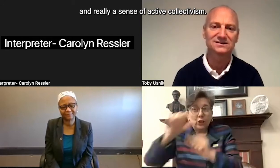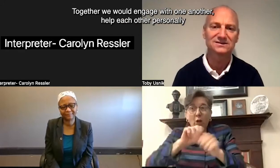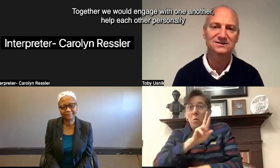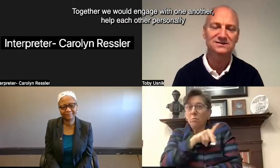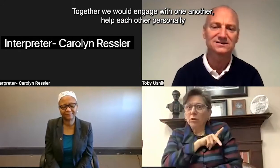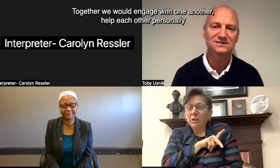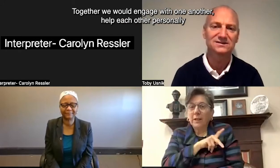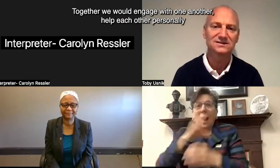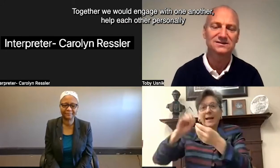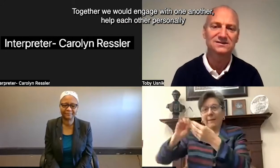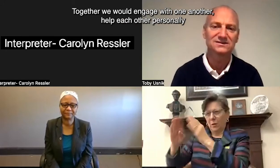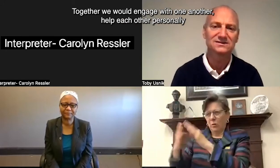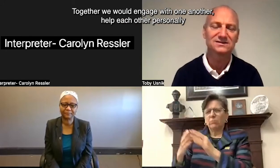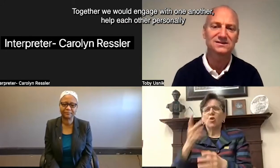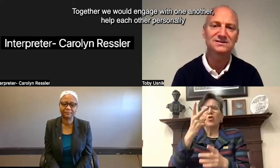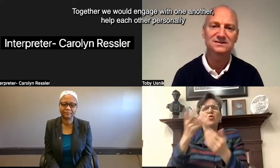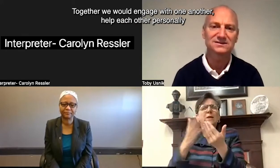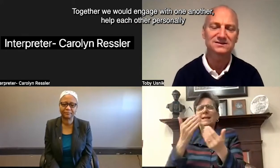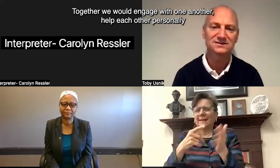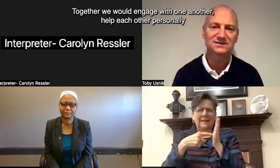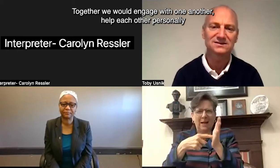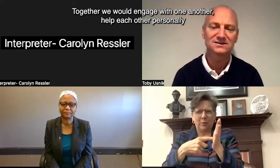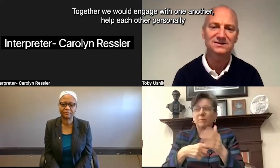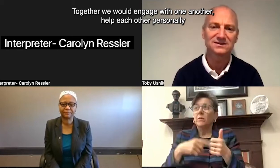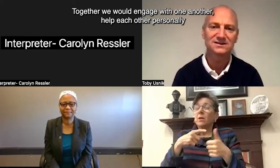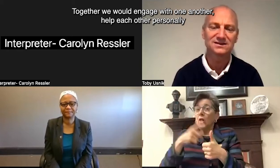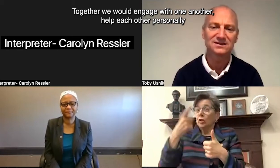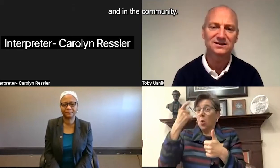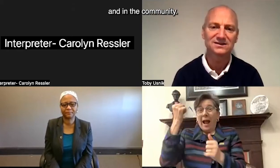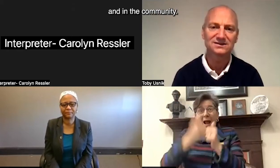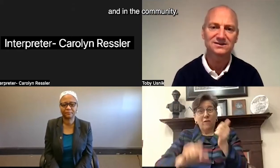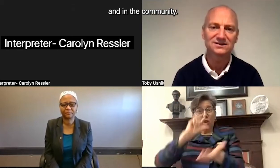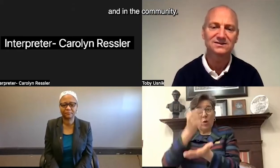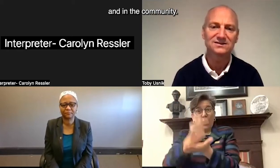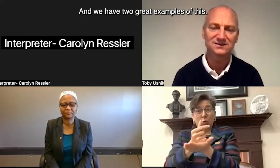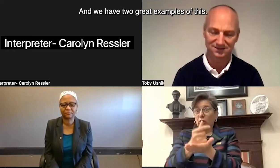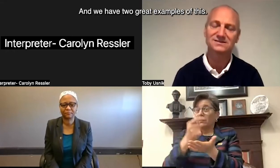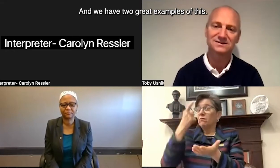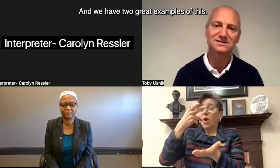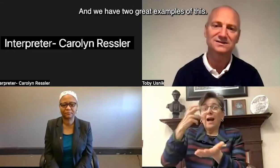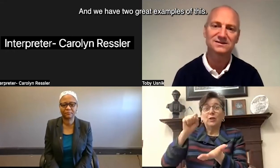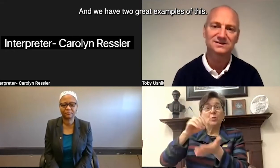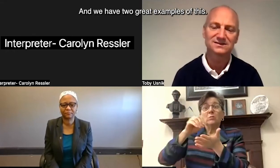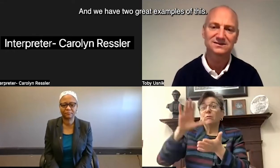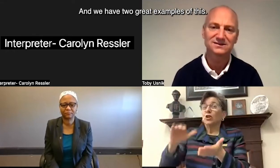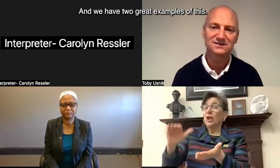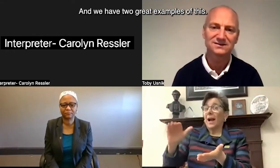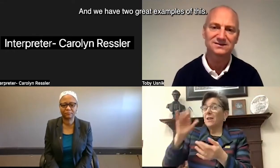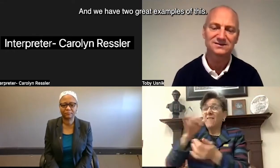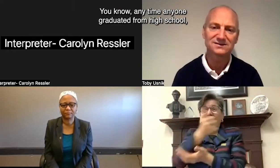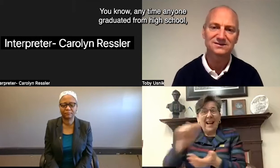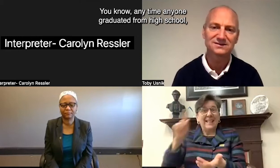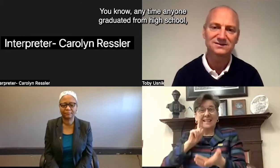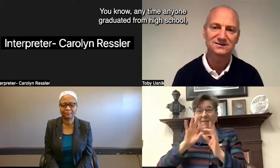engage with one another, help each other personally and in the community. And I have two great examples of this. You know, anytime anyone